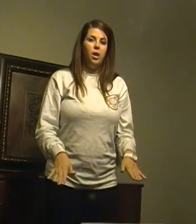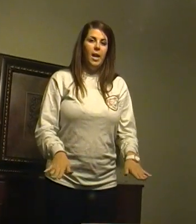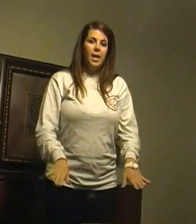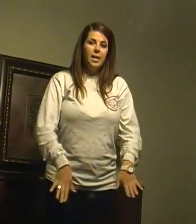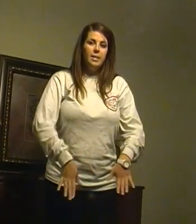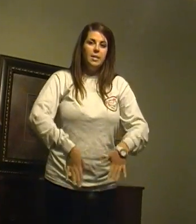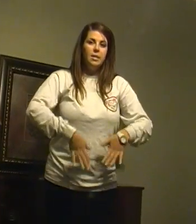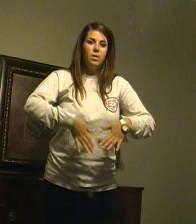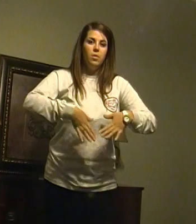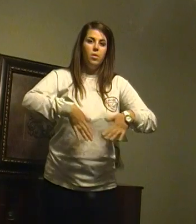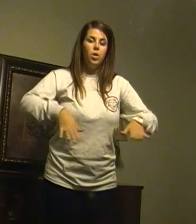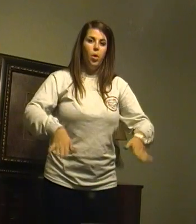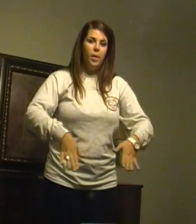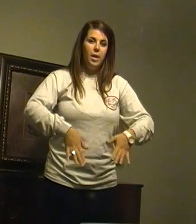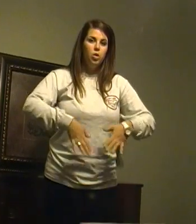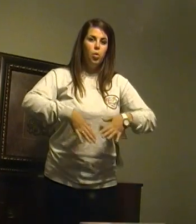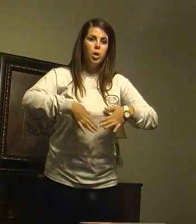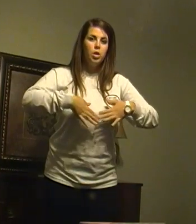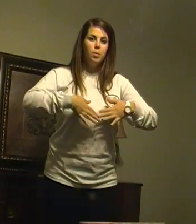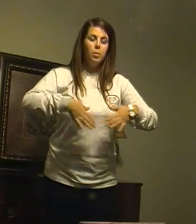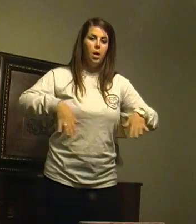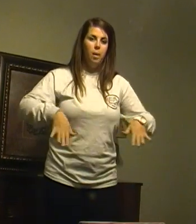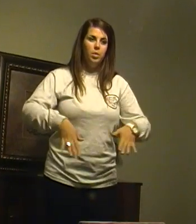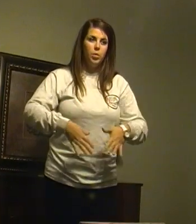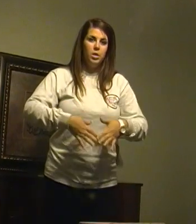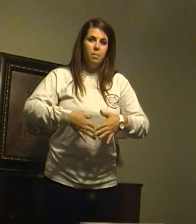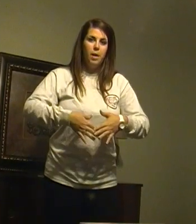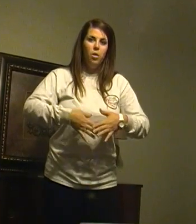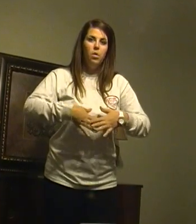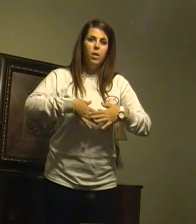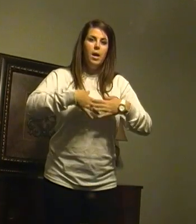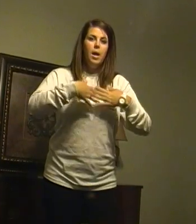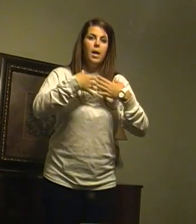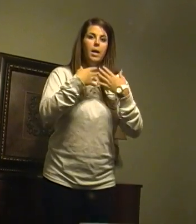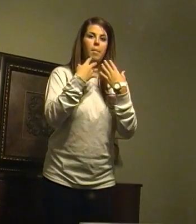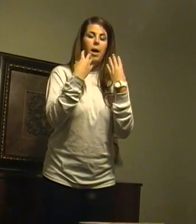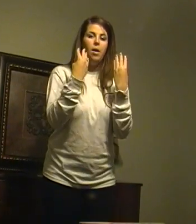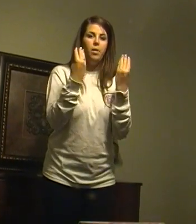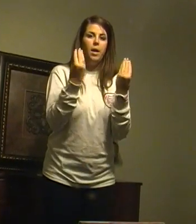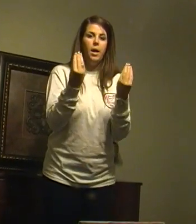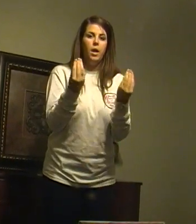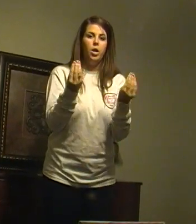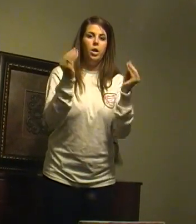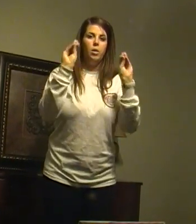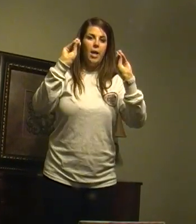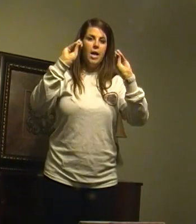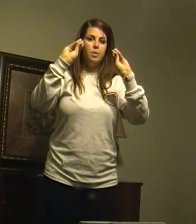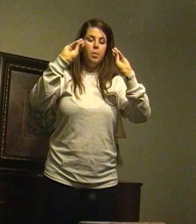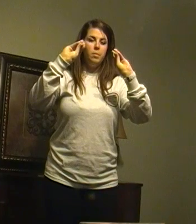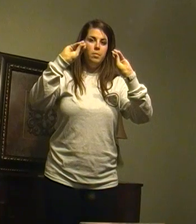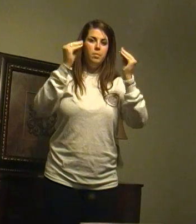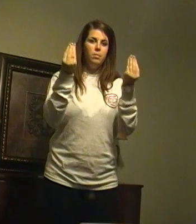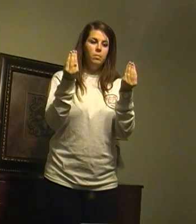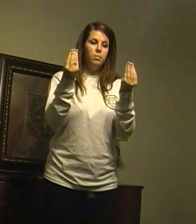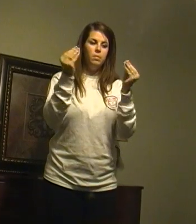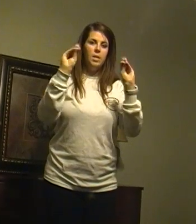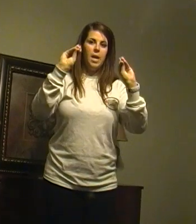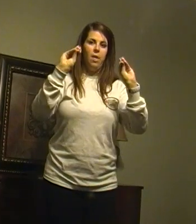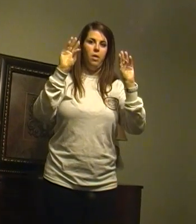your hands, go in towards the middle, come out, and you're going to clasp them together,